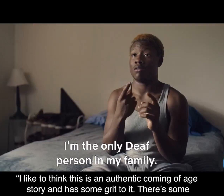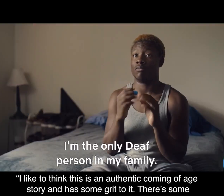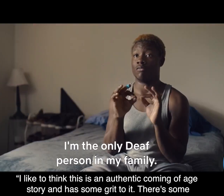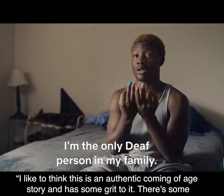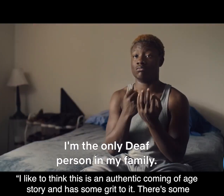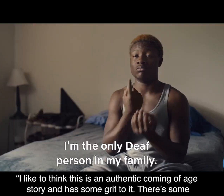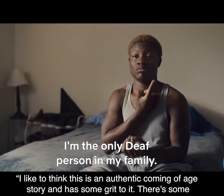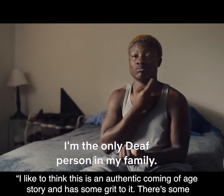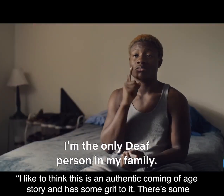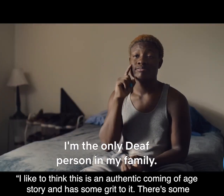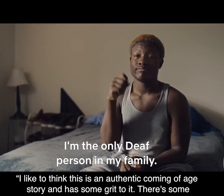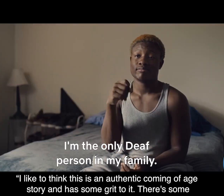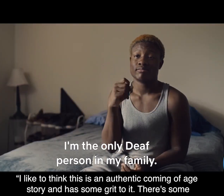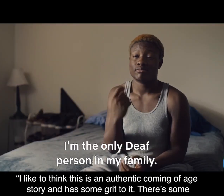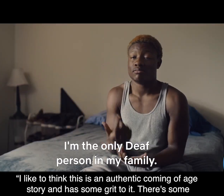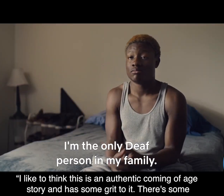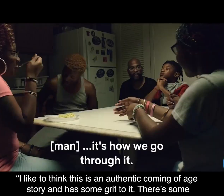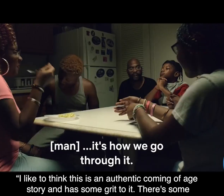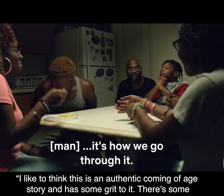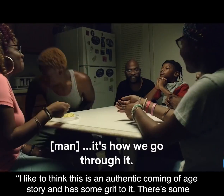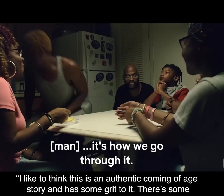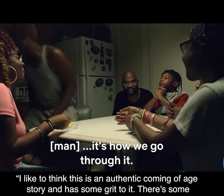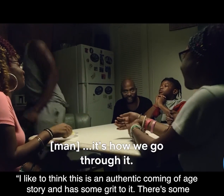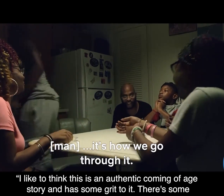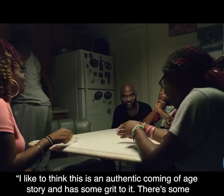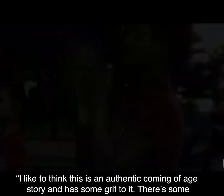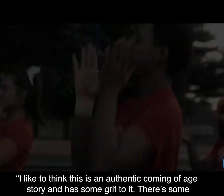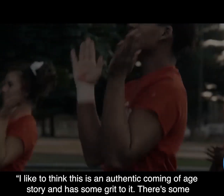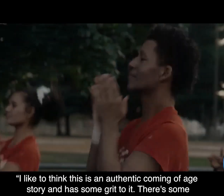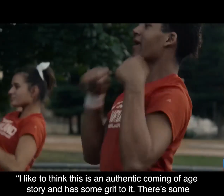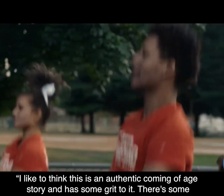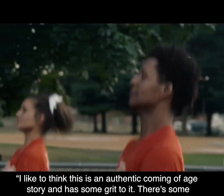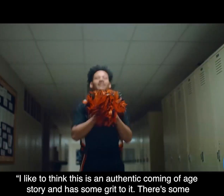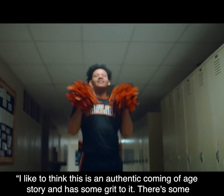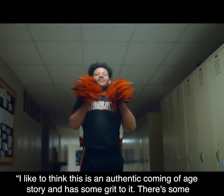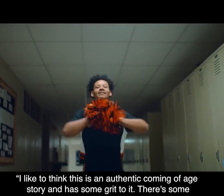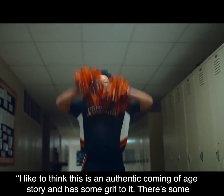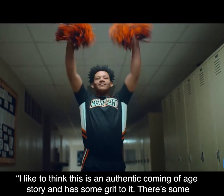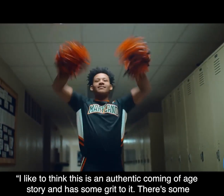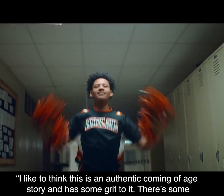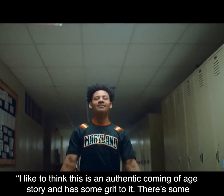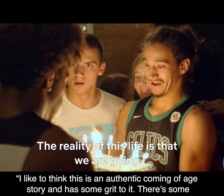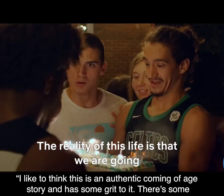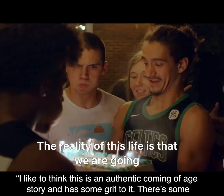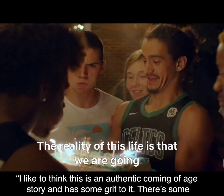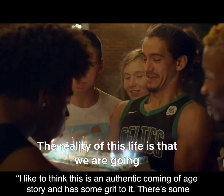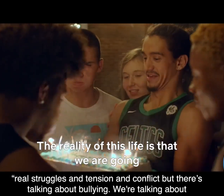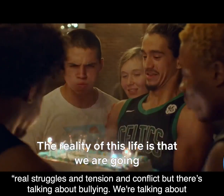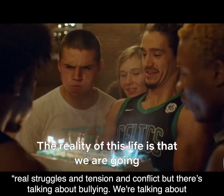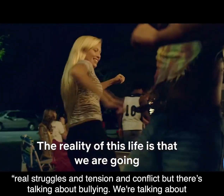think this is an authentic coming-of-age story, and it has some grit to it. There's some real struggles